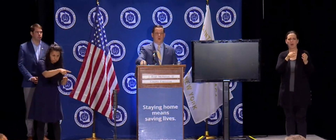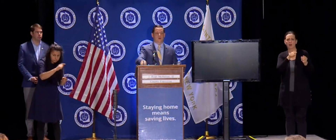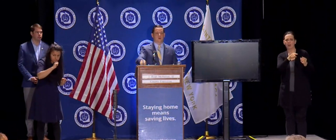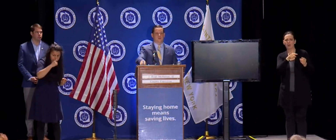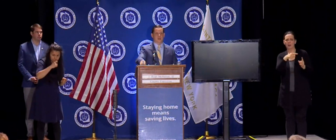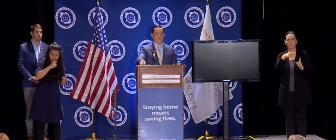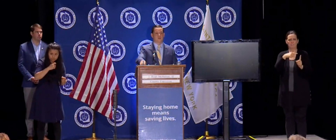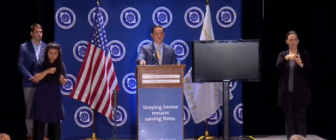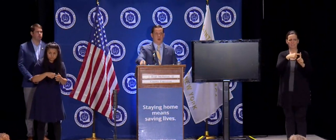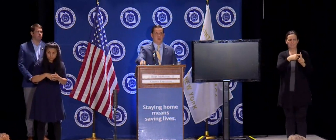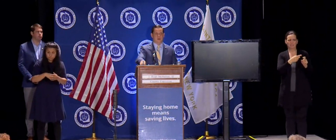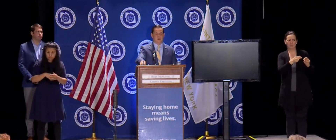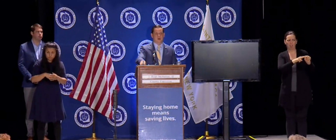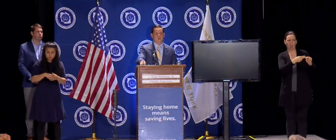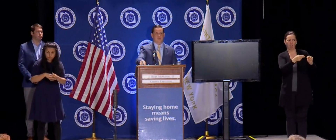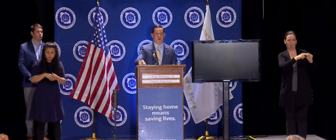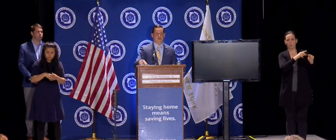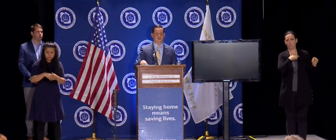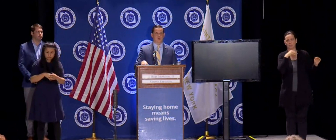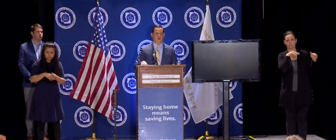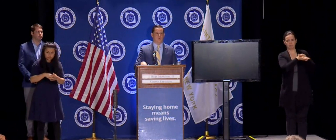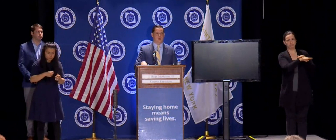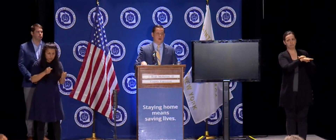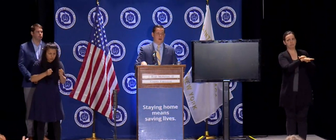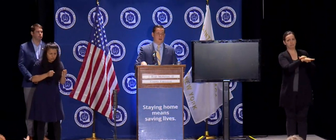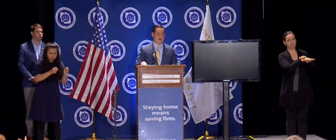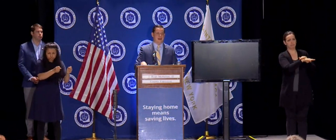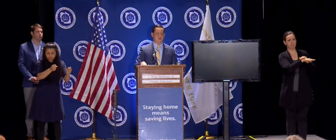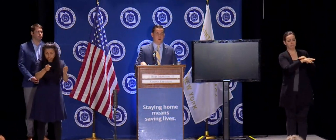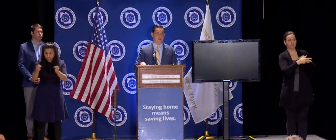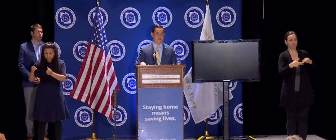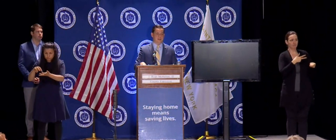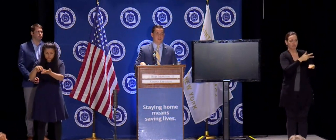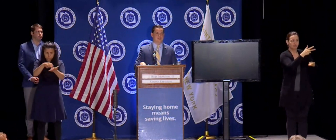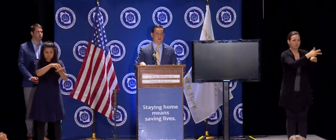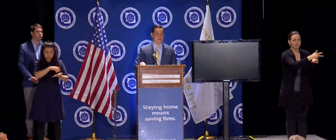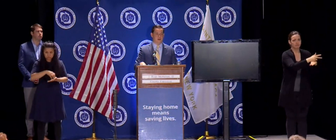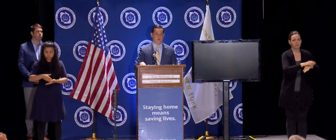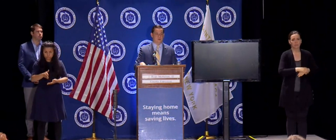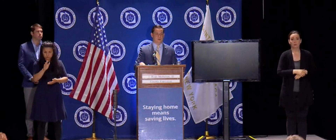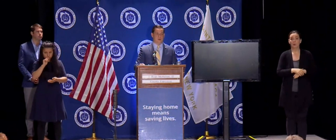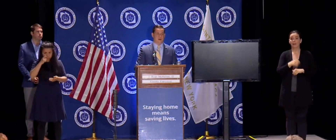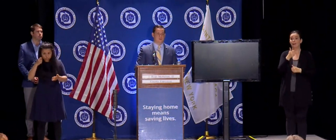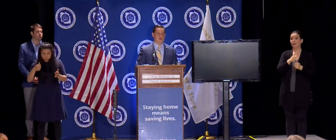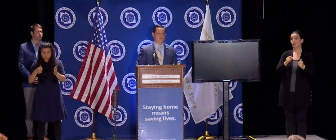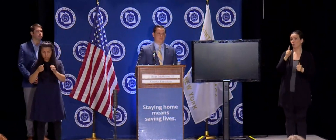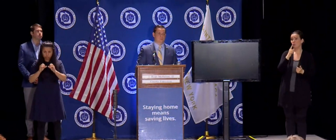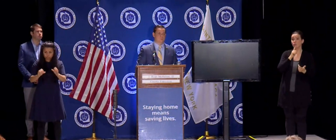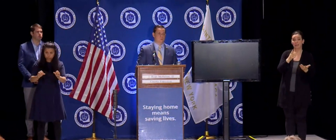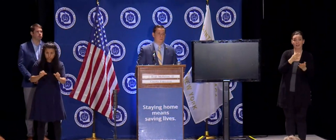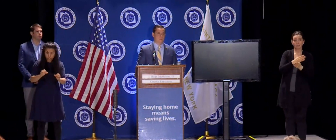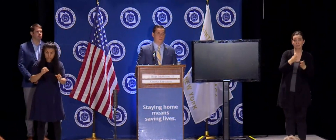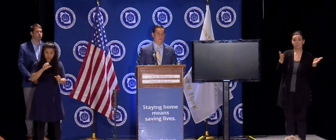a way to go into those neighborhoods directly, but also anybody can get tested at the Syracuse Community Health